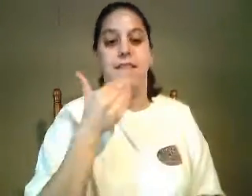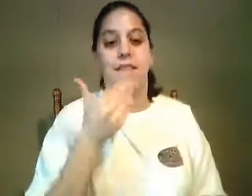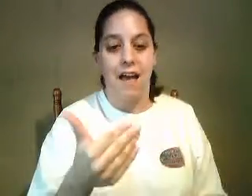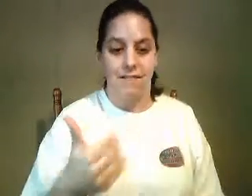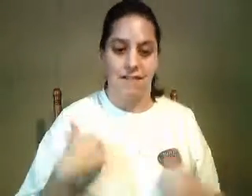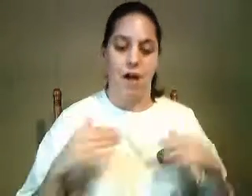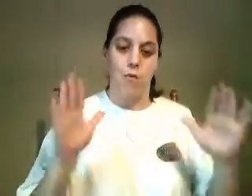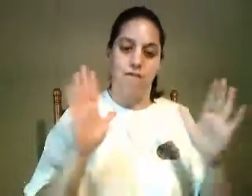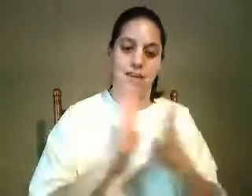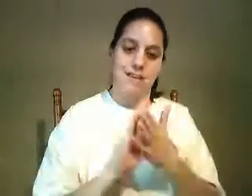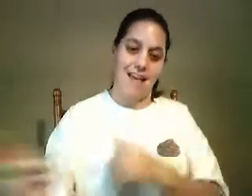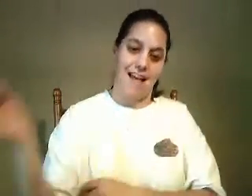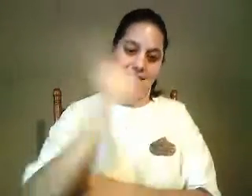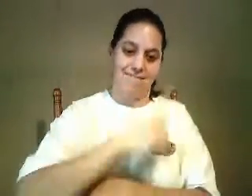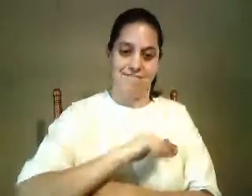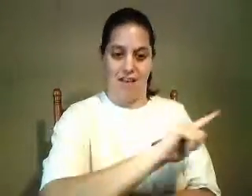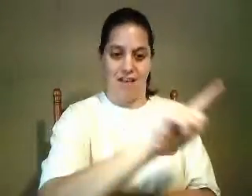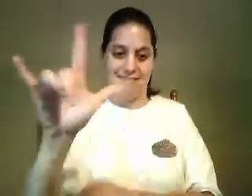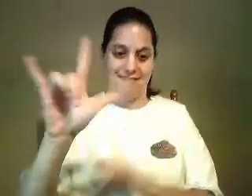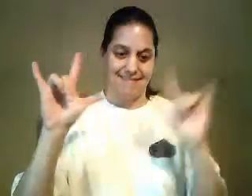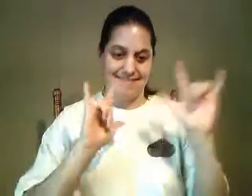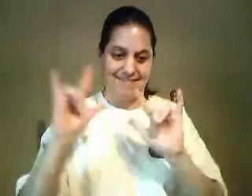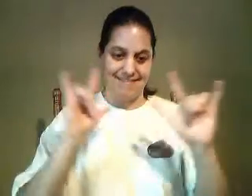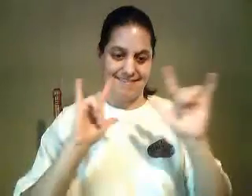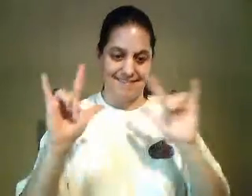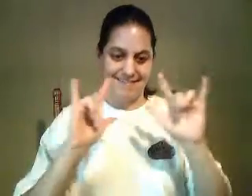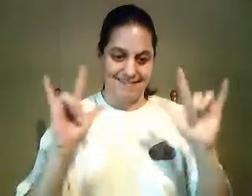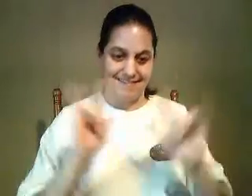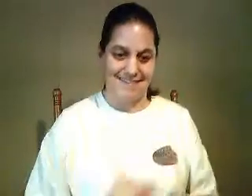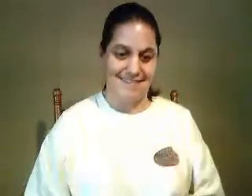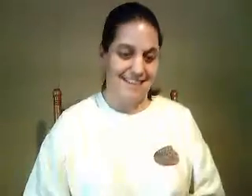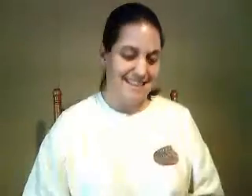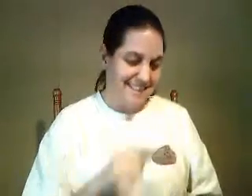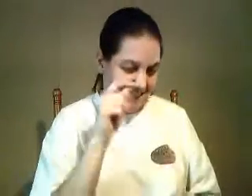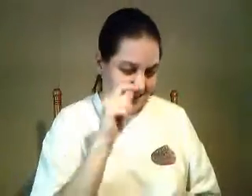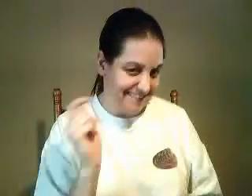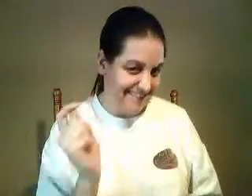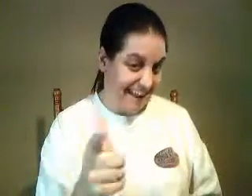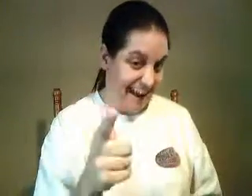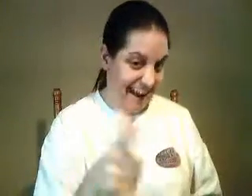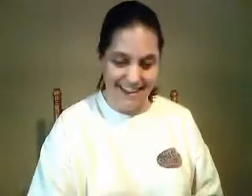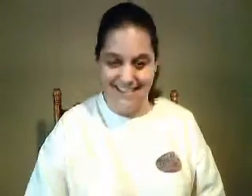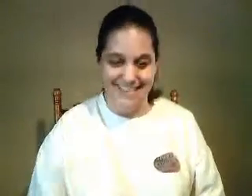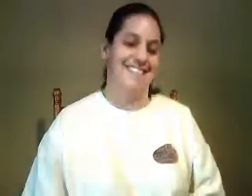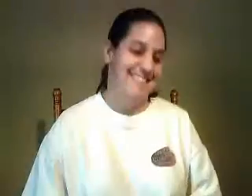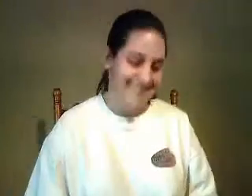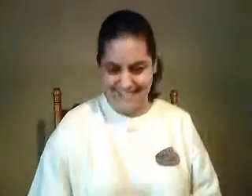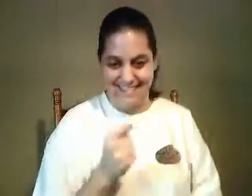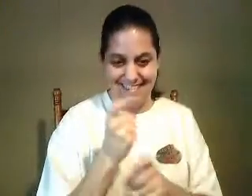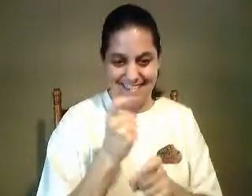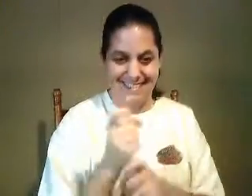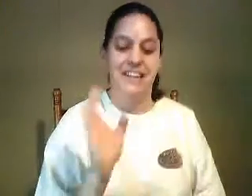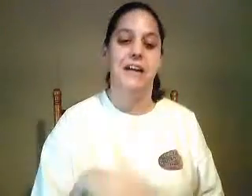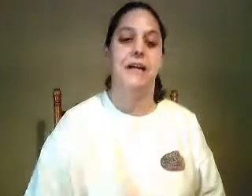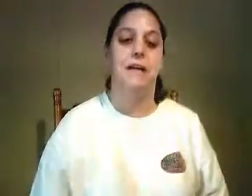Now, why are you not there? You didn't think anyone about it, Turtle. You just bit horse. Oh, boy. a a little